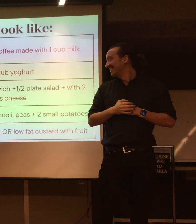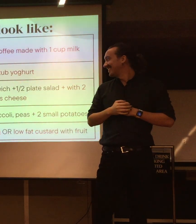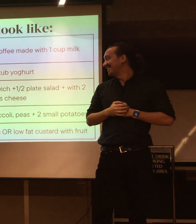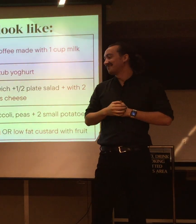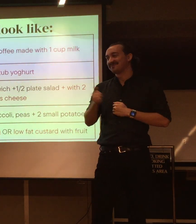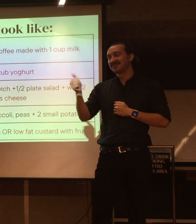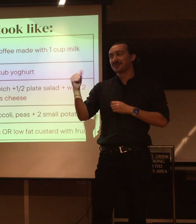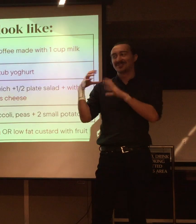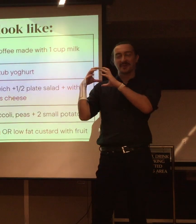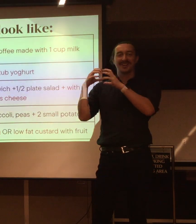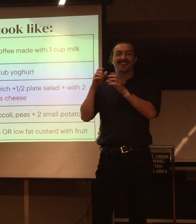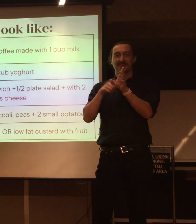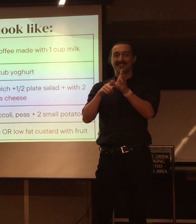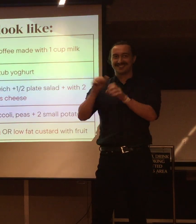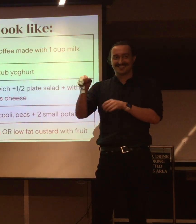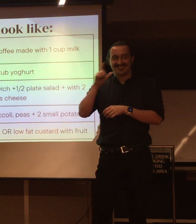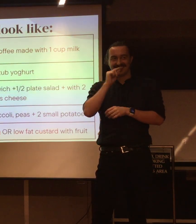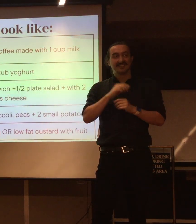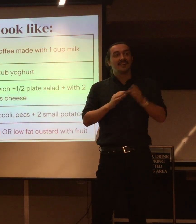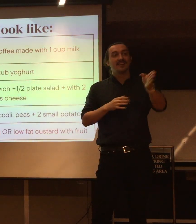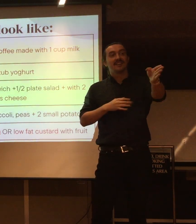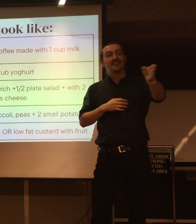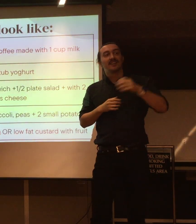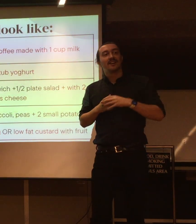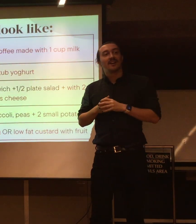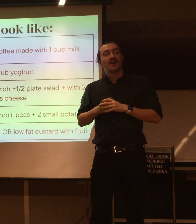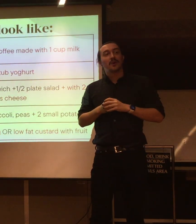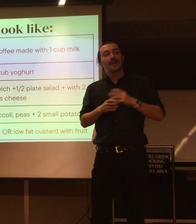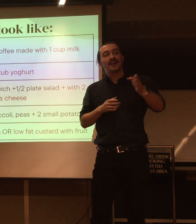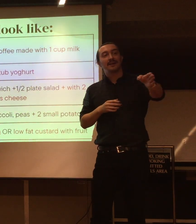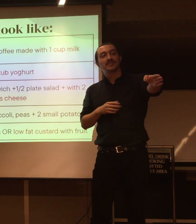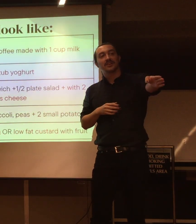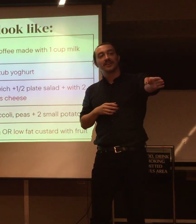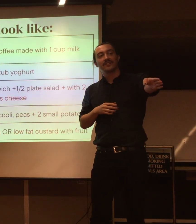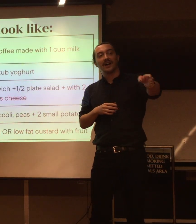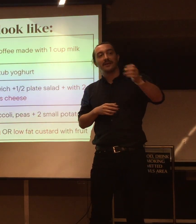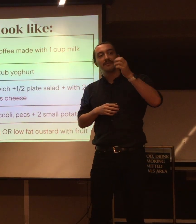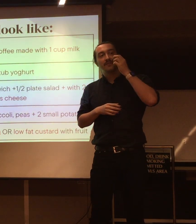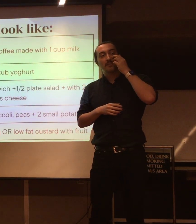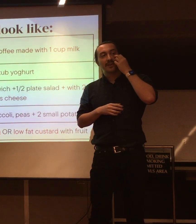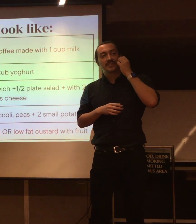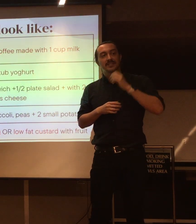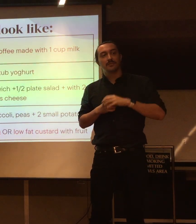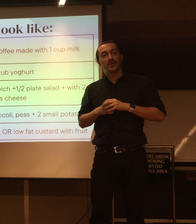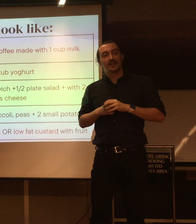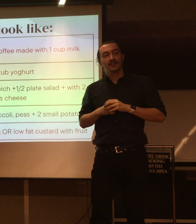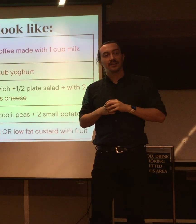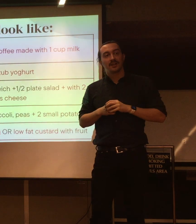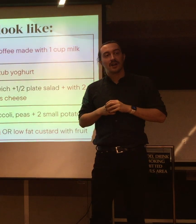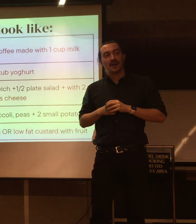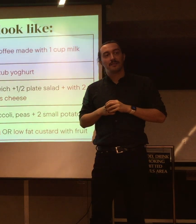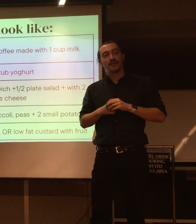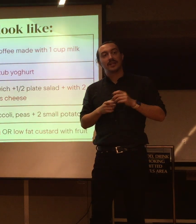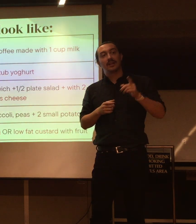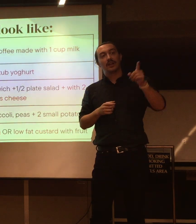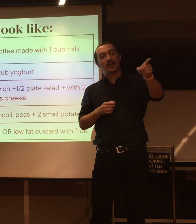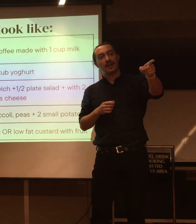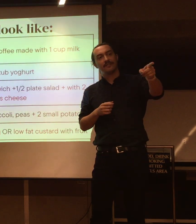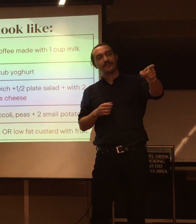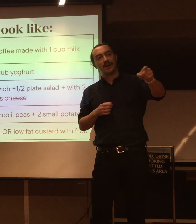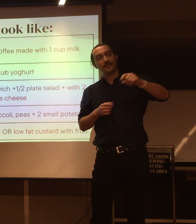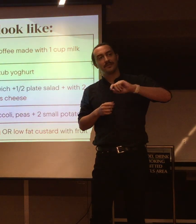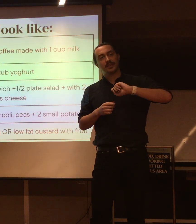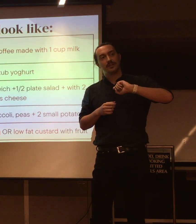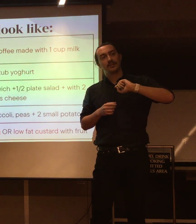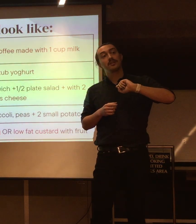Yep, coconut yogurt. Yep. Beautiful. What about for breakfast in the morning? Can